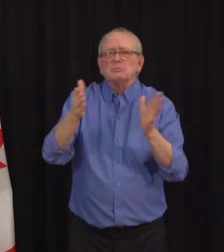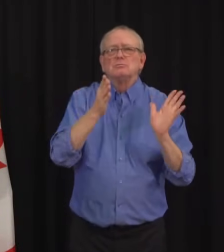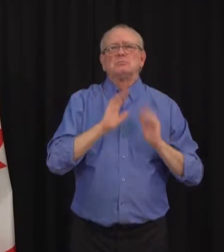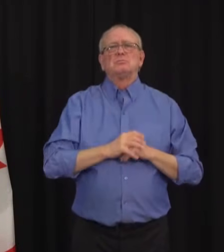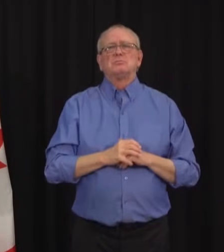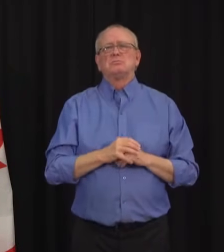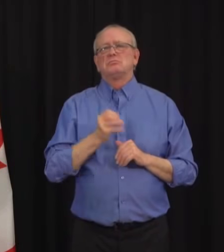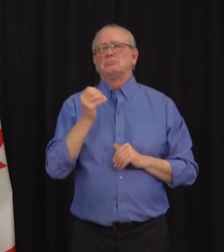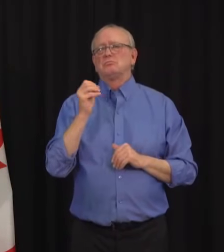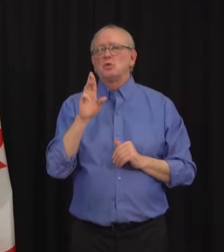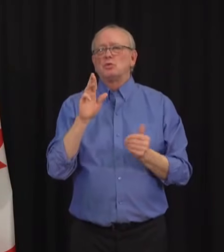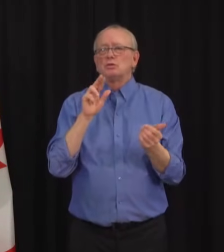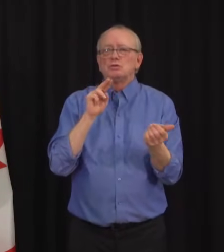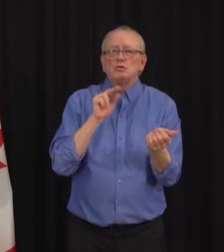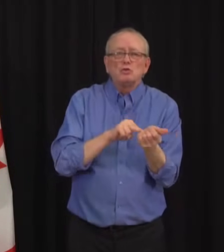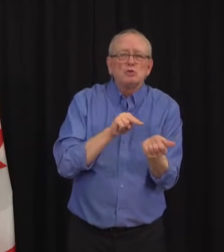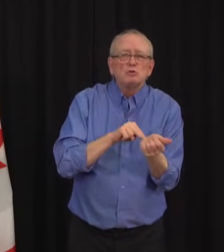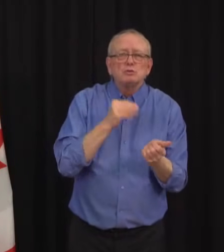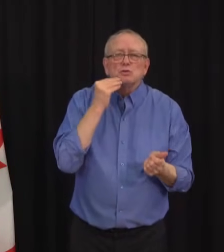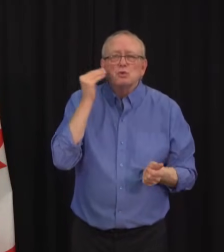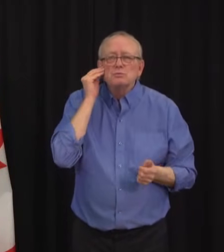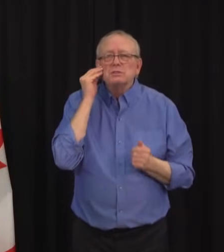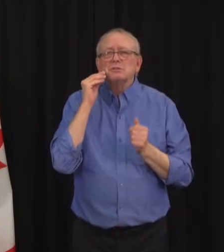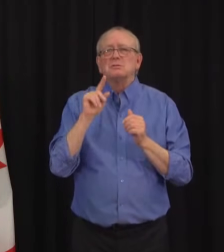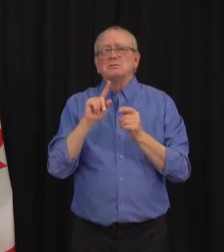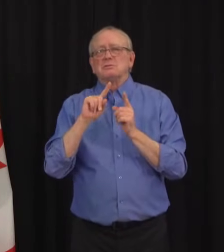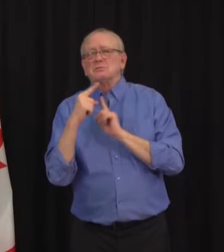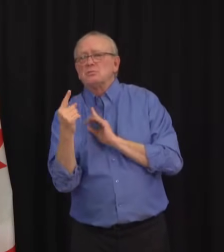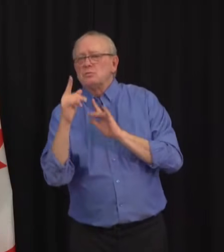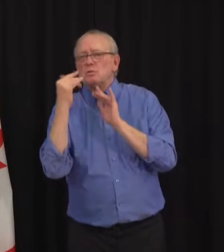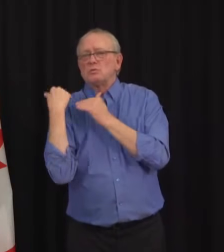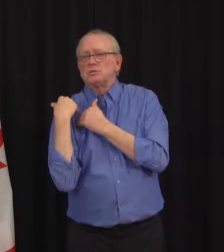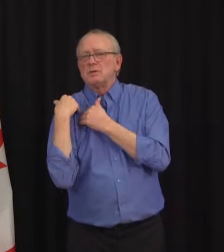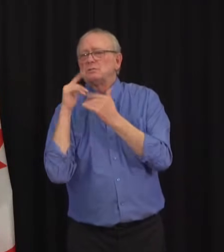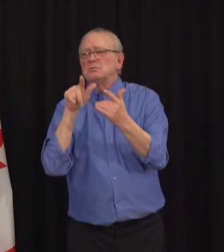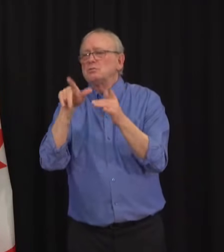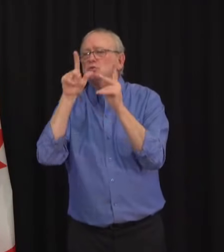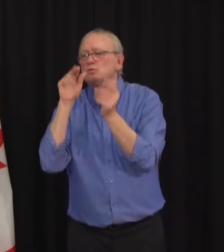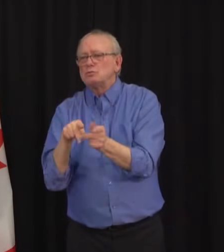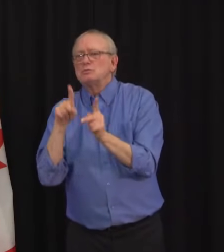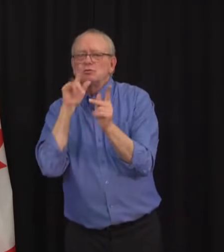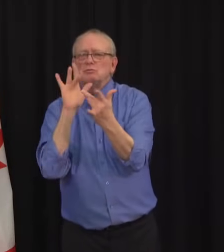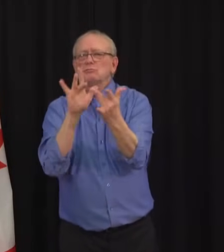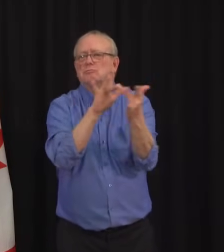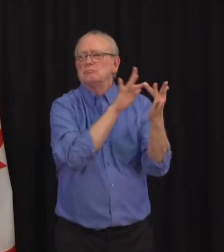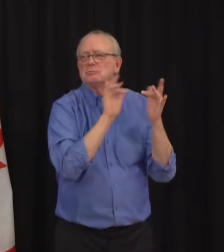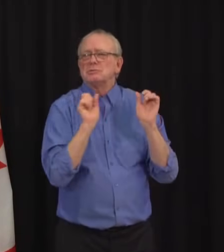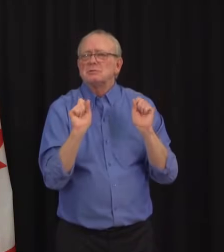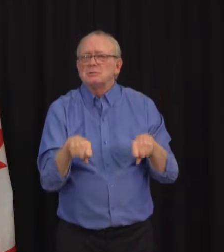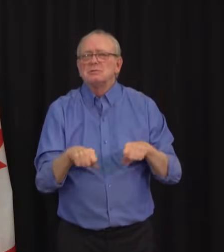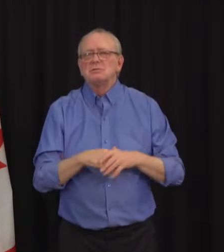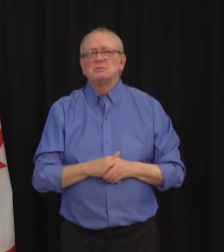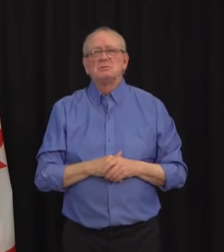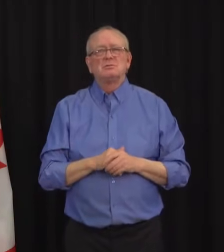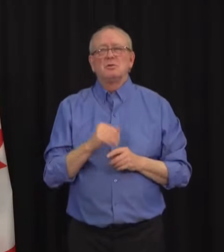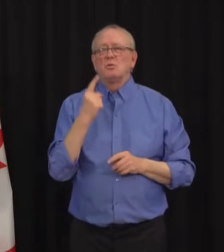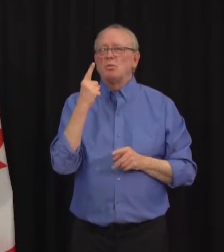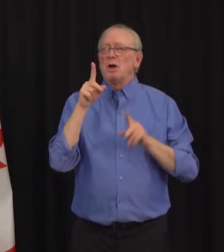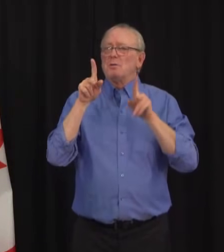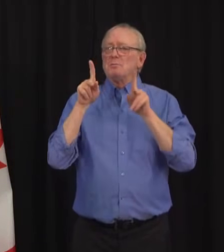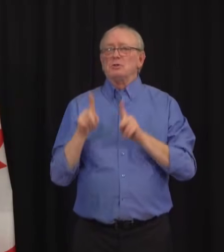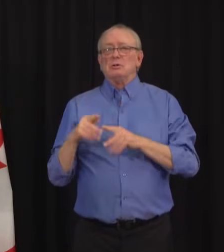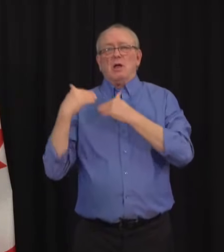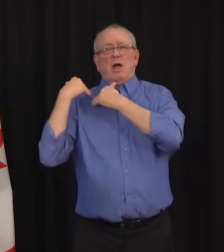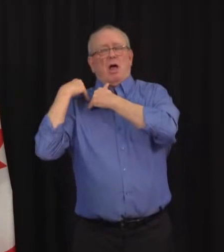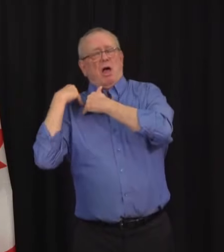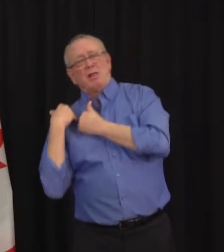their own close contacts. And I know that that's not easy, but in this time period where we're working to increase our capacity, it